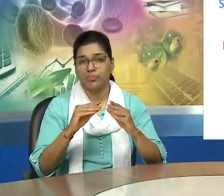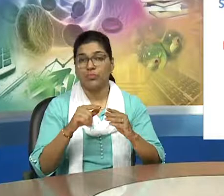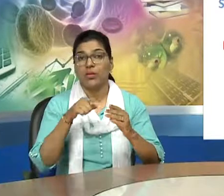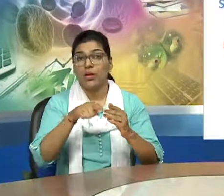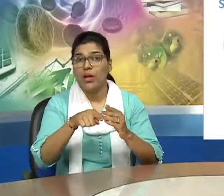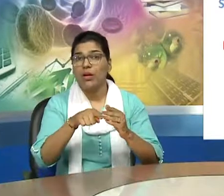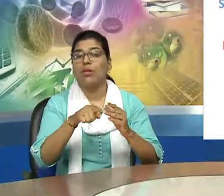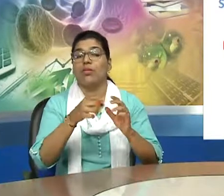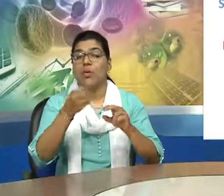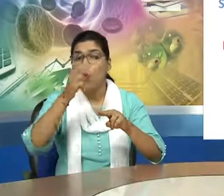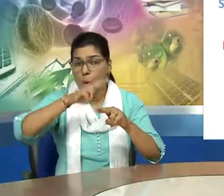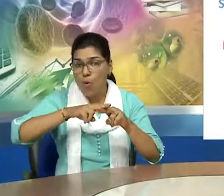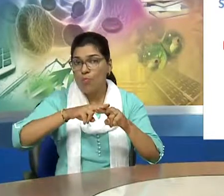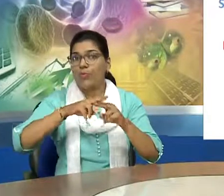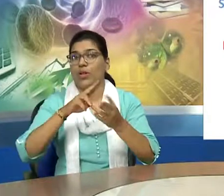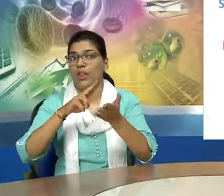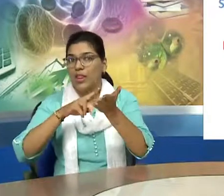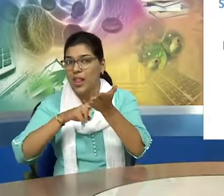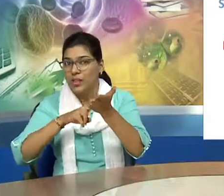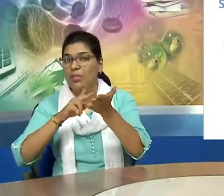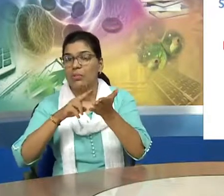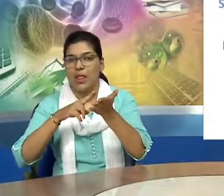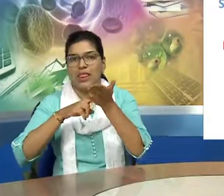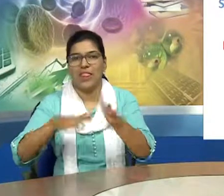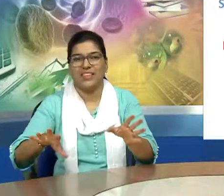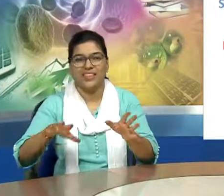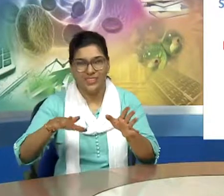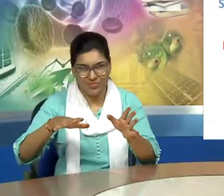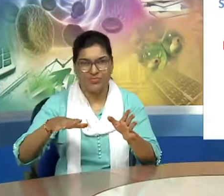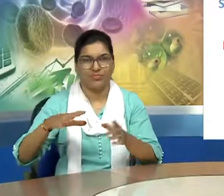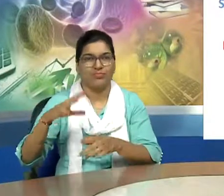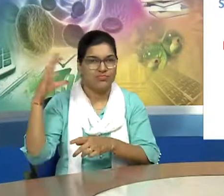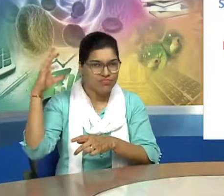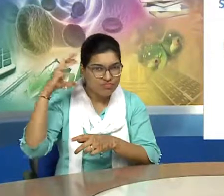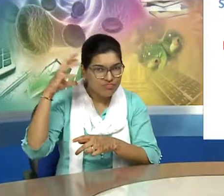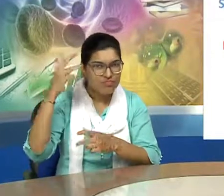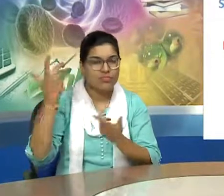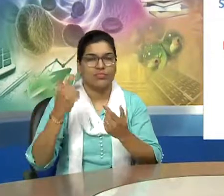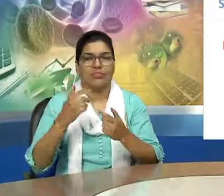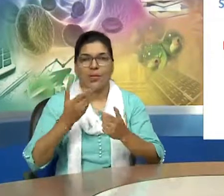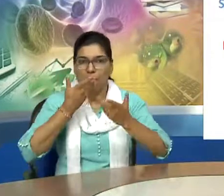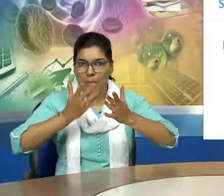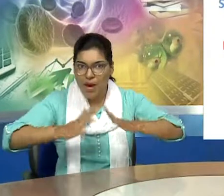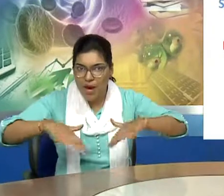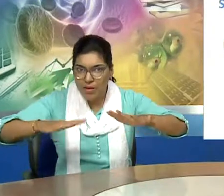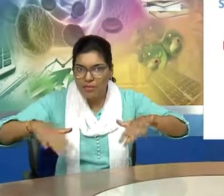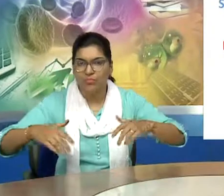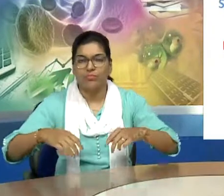is Degradation of Natural Environment.